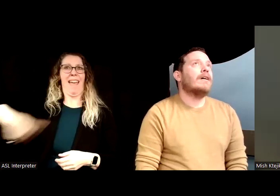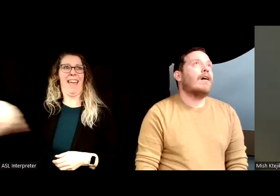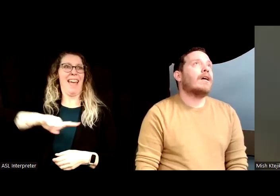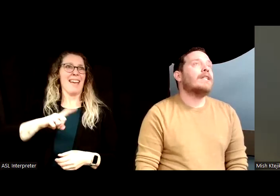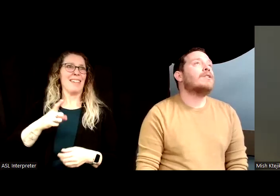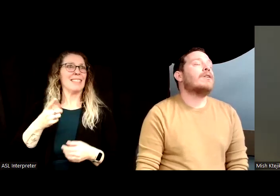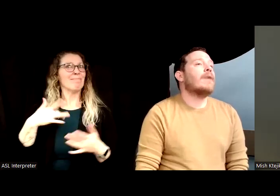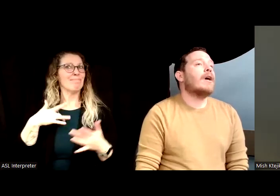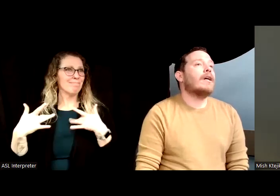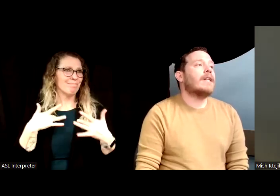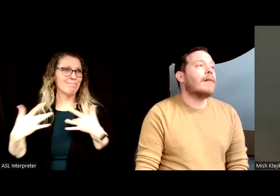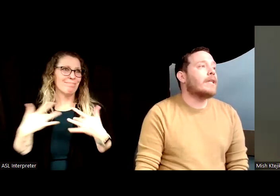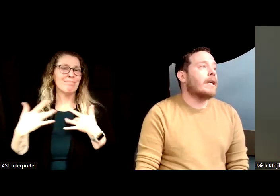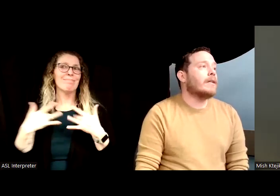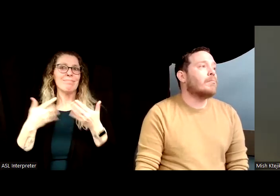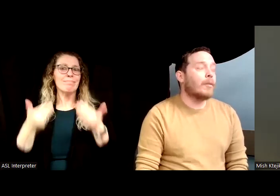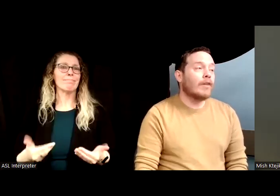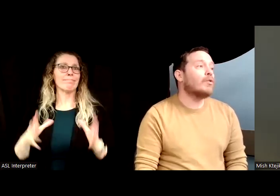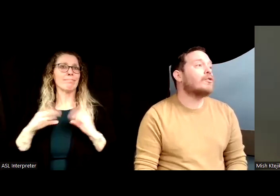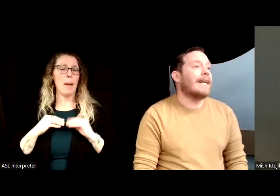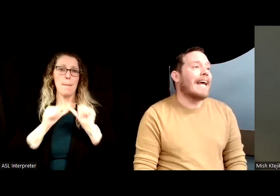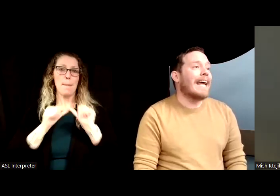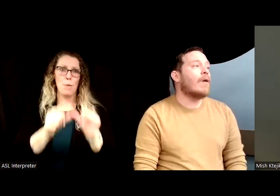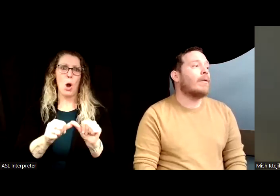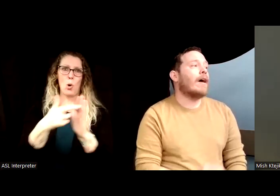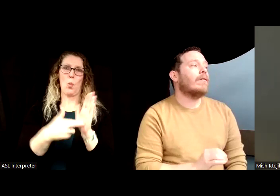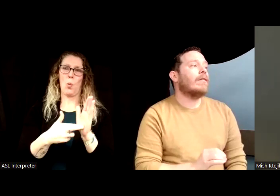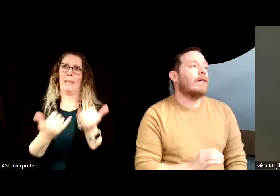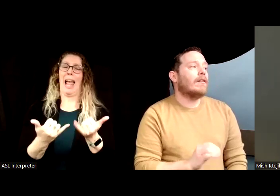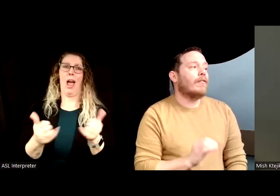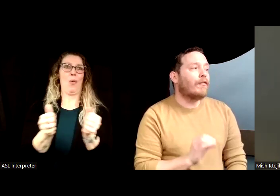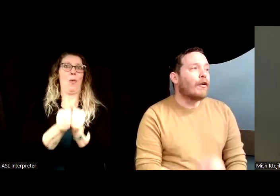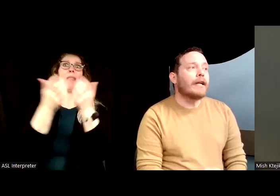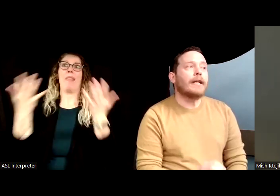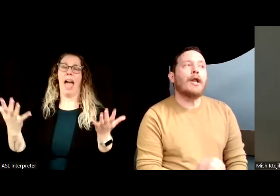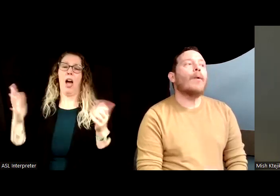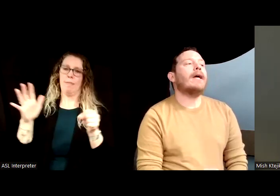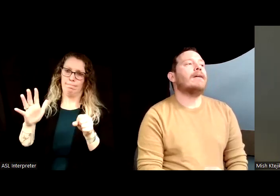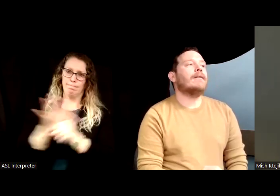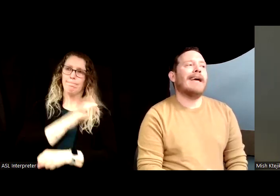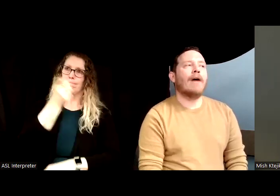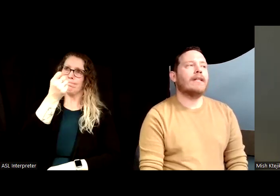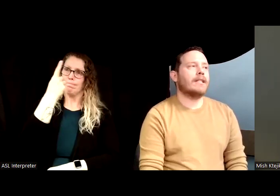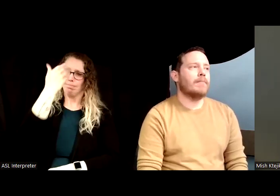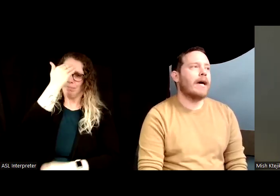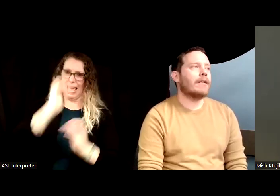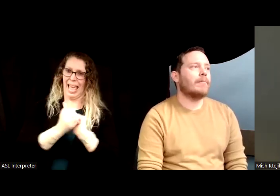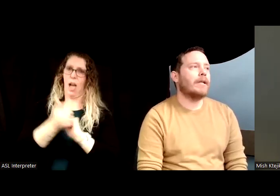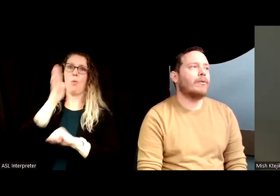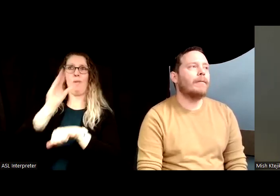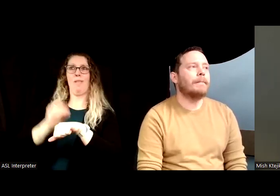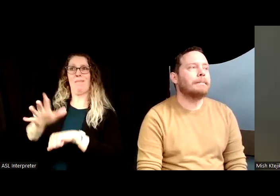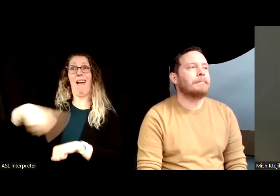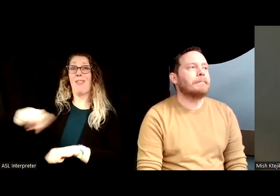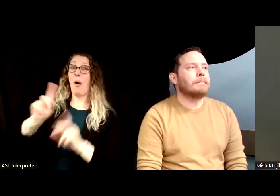are concerned about adopting permanent rules right now without fully knowing how that's going to impact